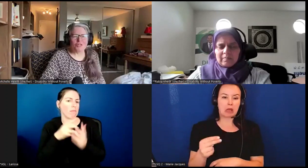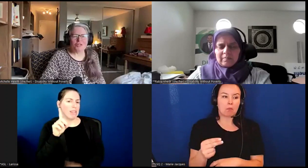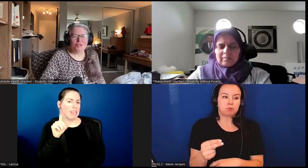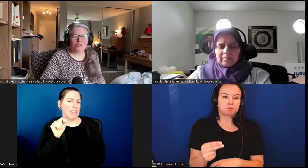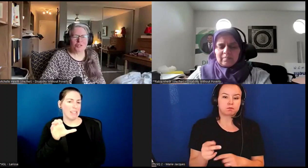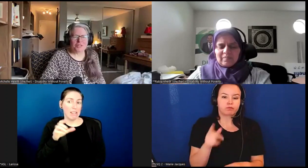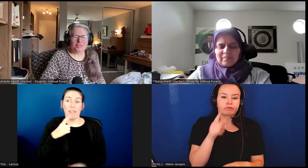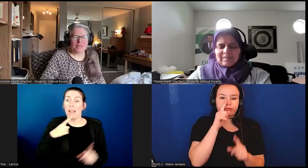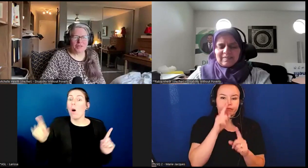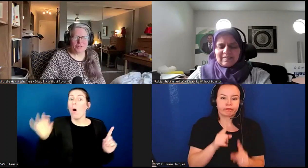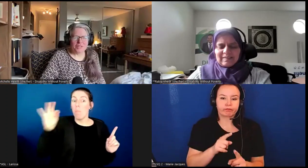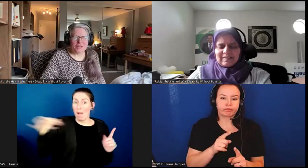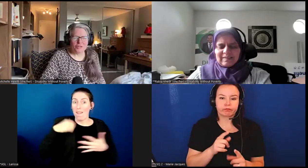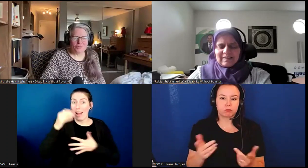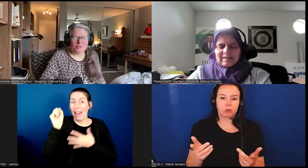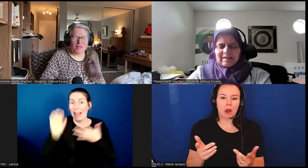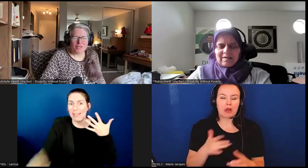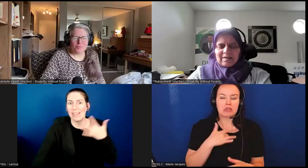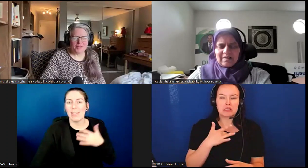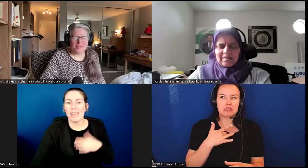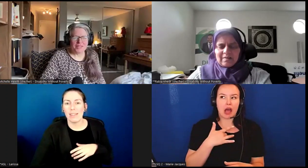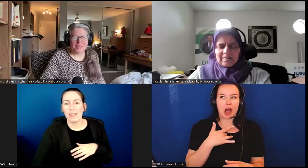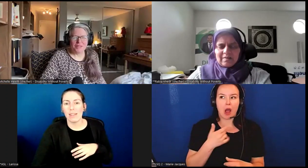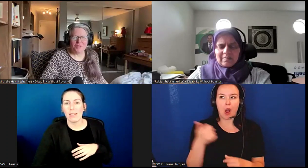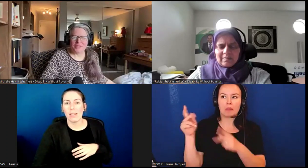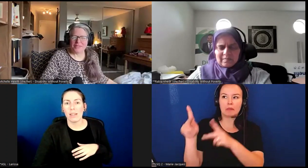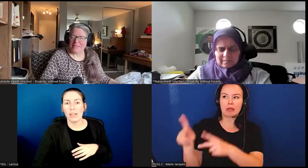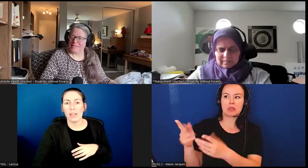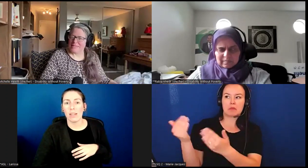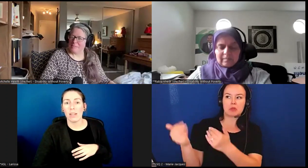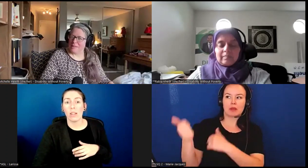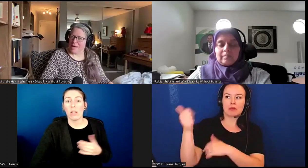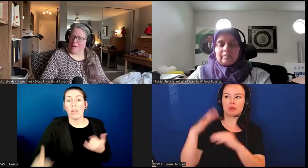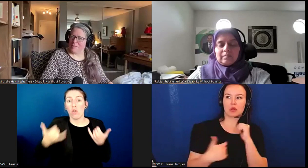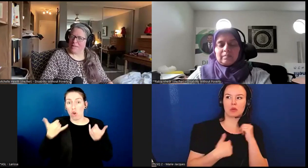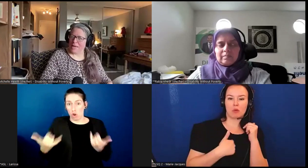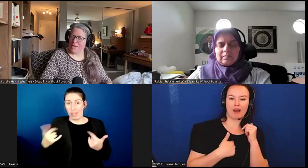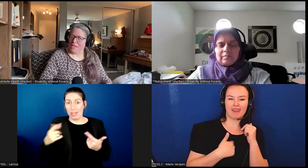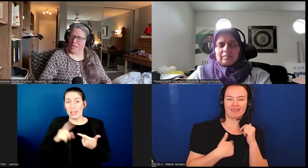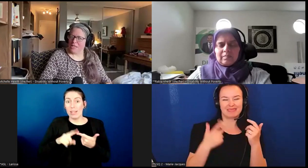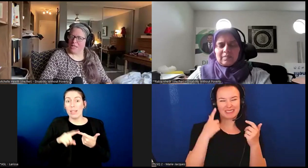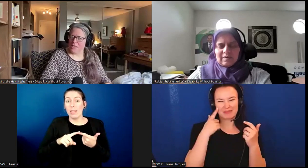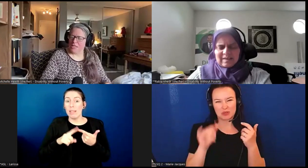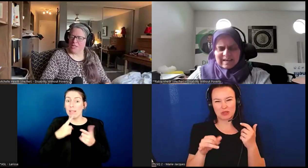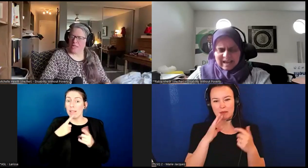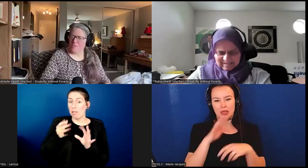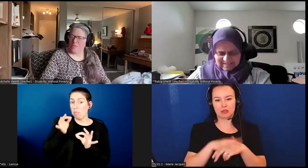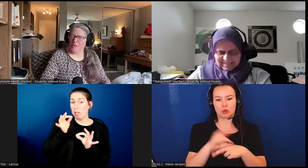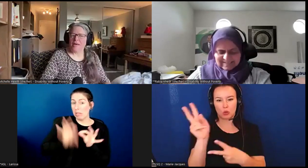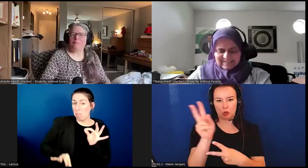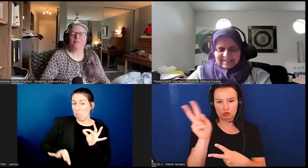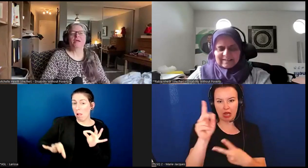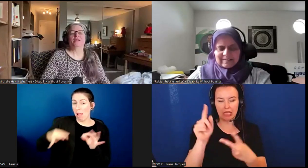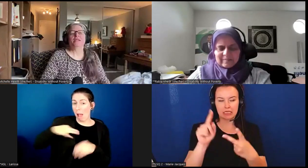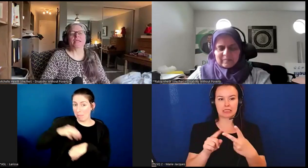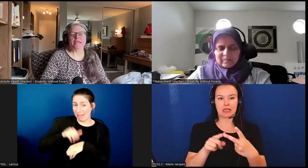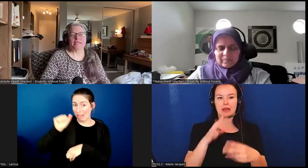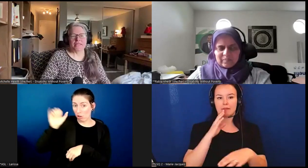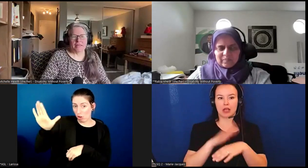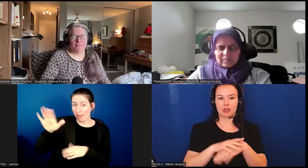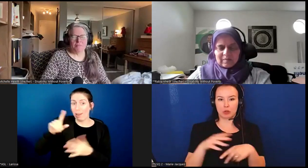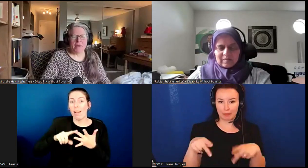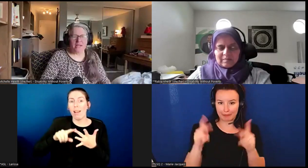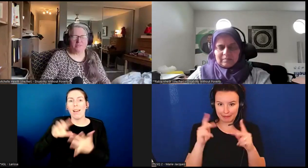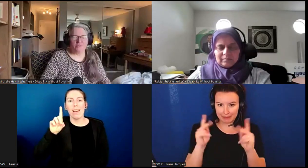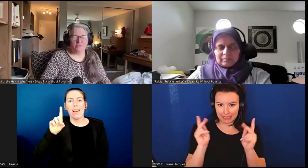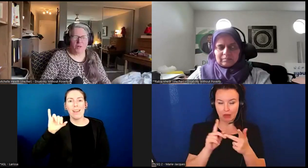So you did urgency, you did inclusive eligibility, you did simpler application. Did you do that? Yes. Was that? Yeah.